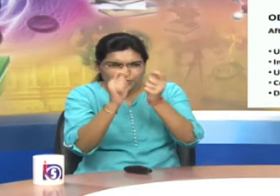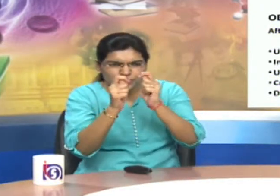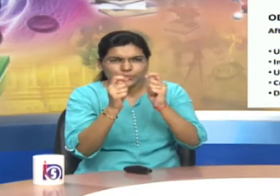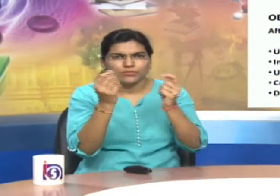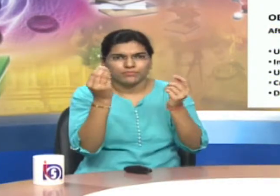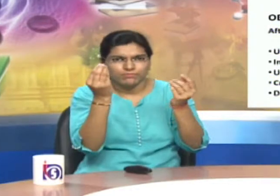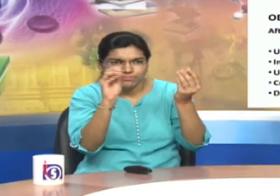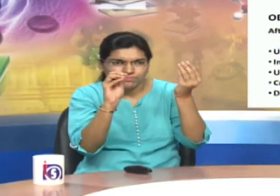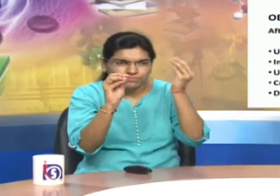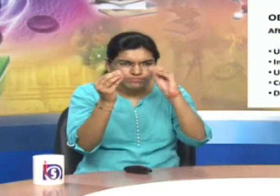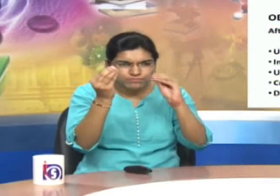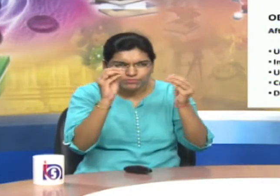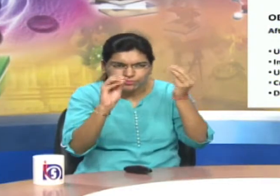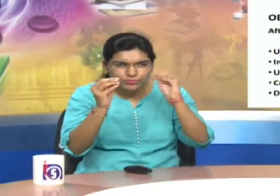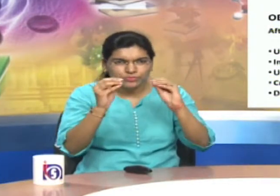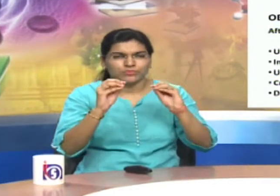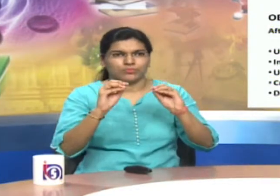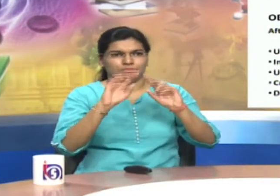from any file.